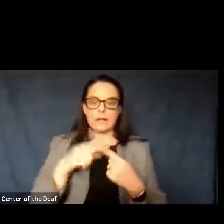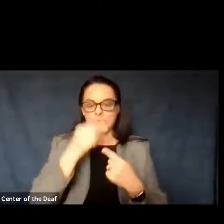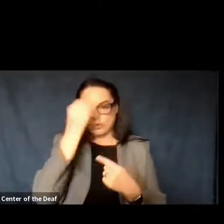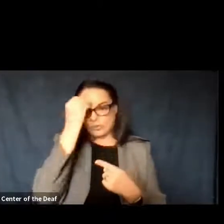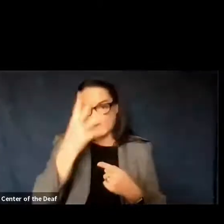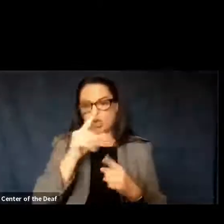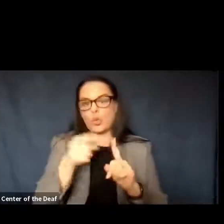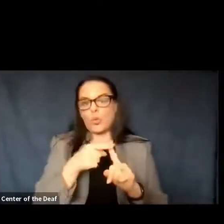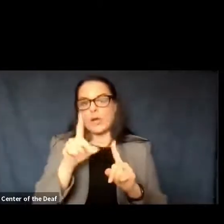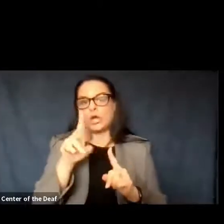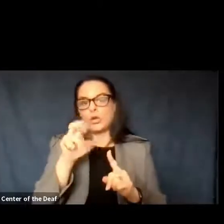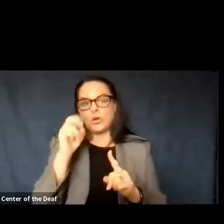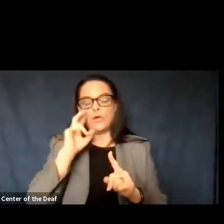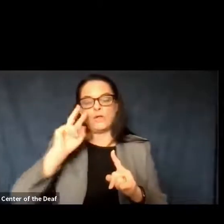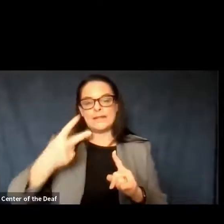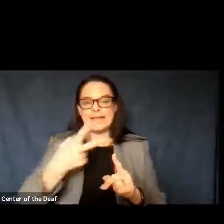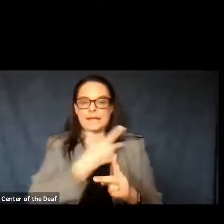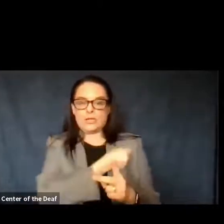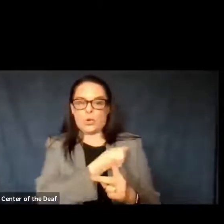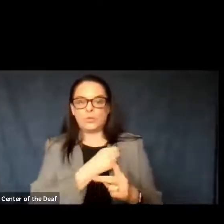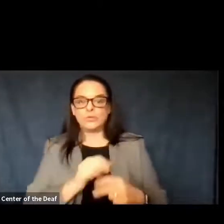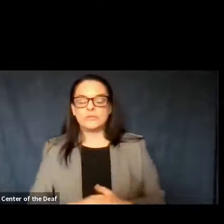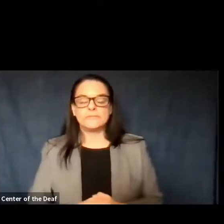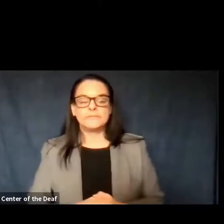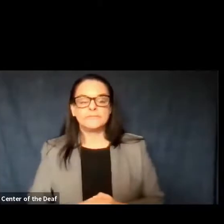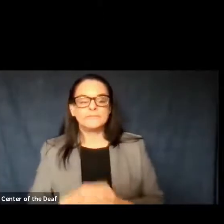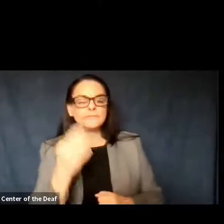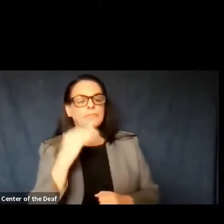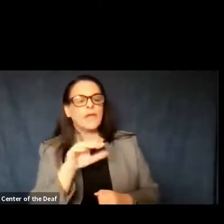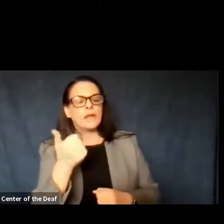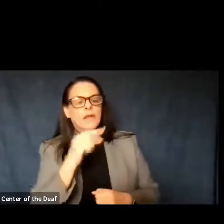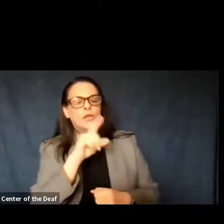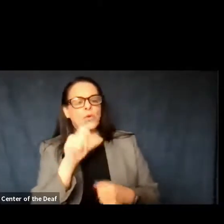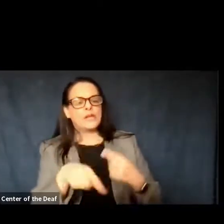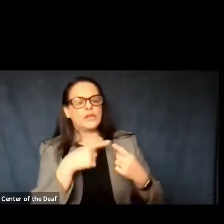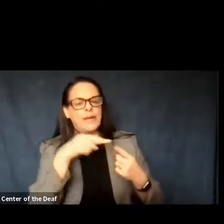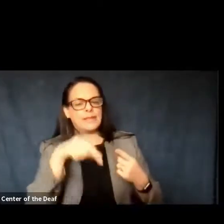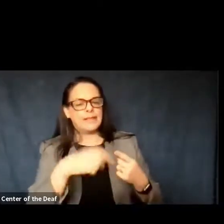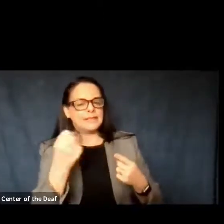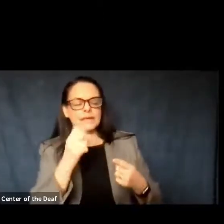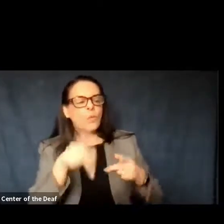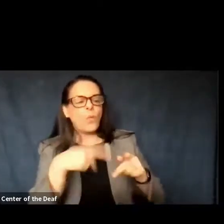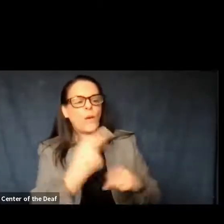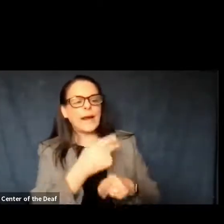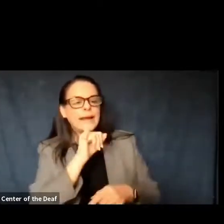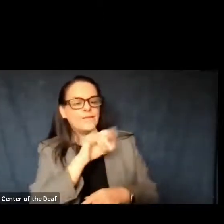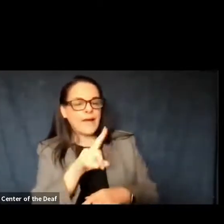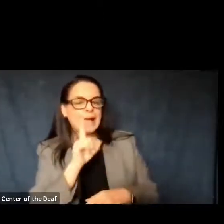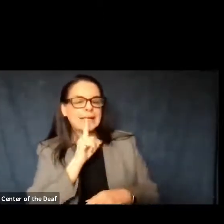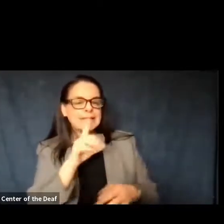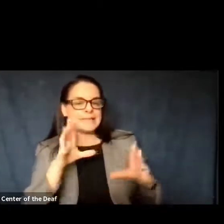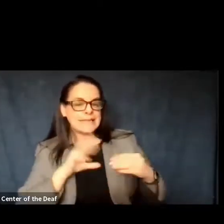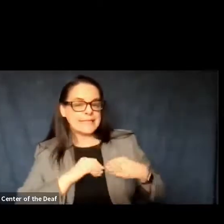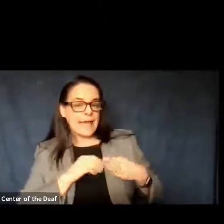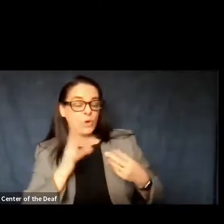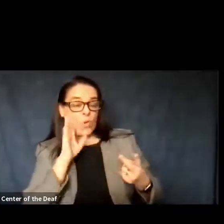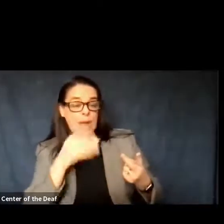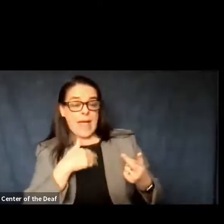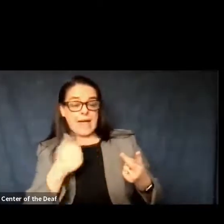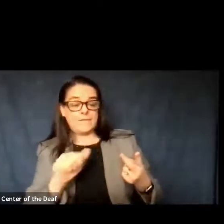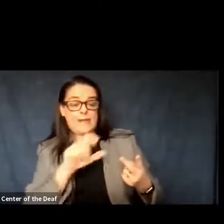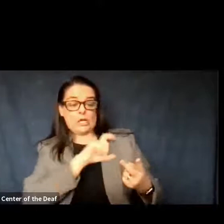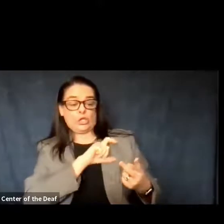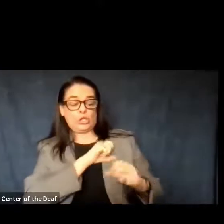is due. Another question about this Saturday asking what forms of ID will be accepted, and will there